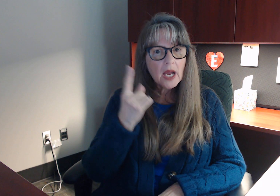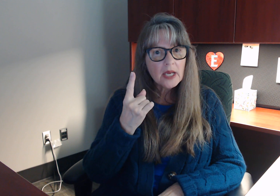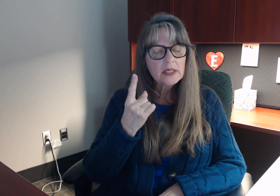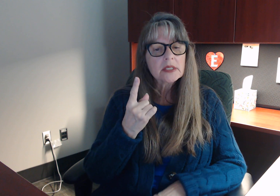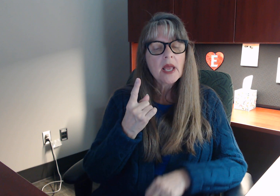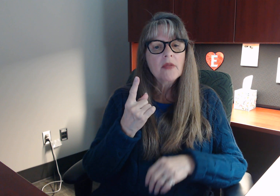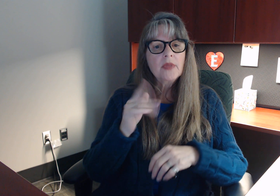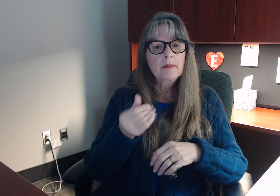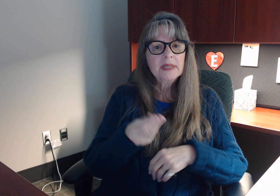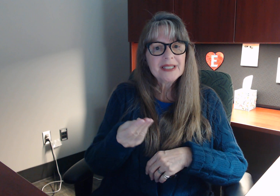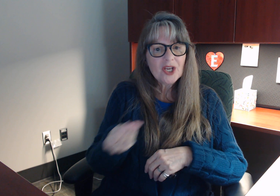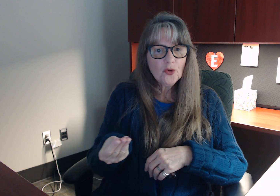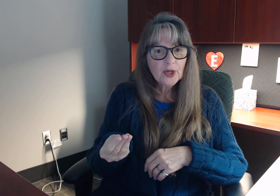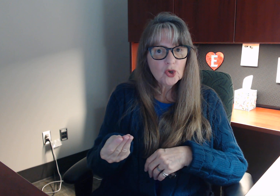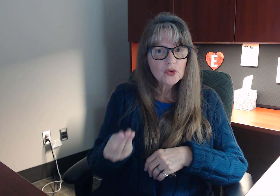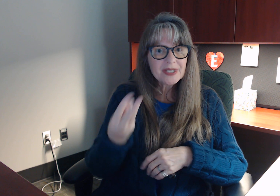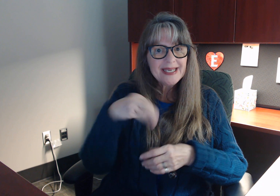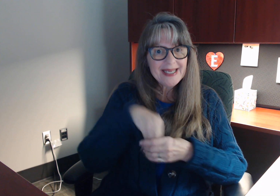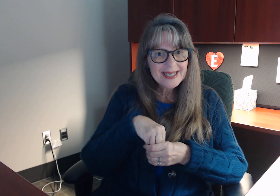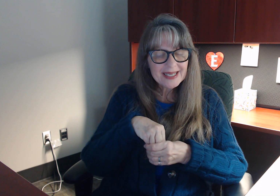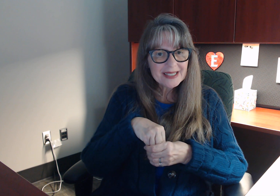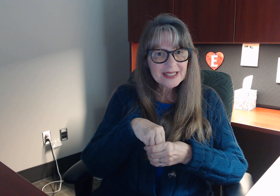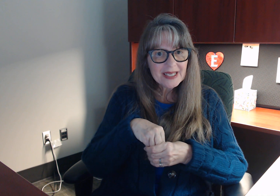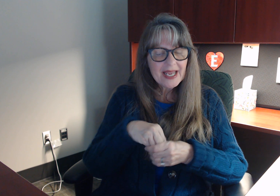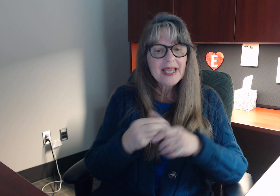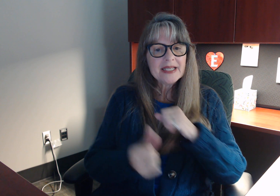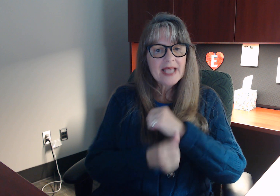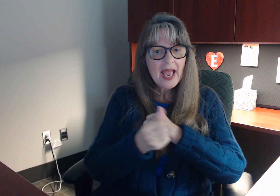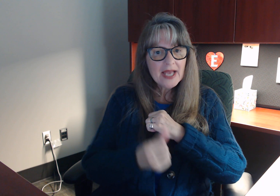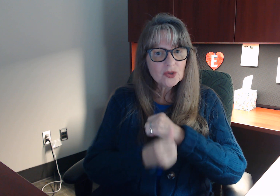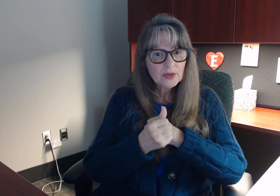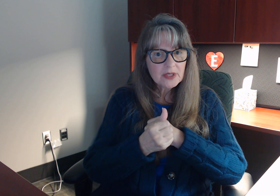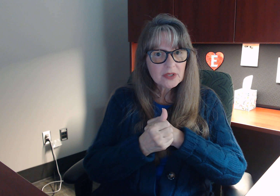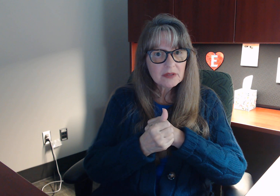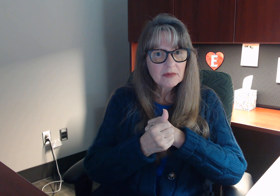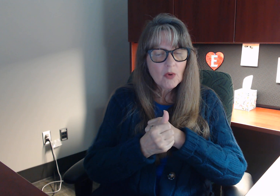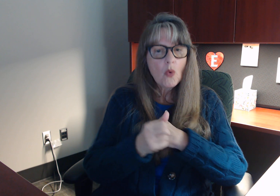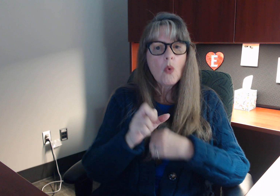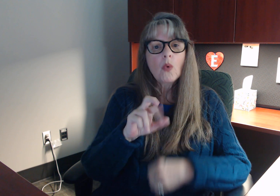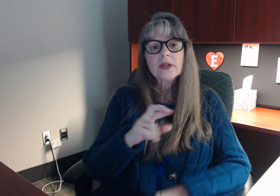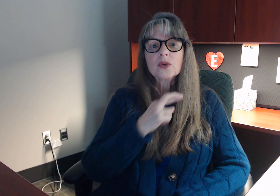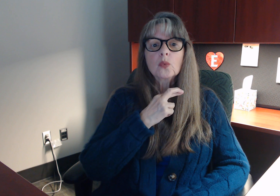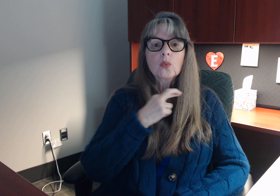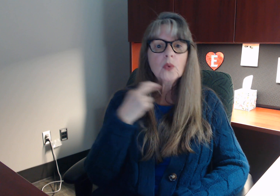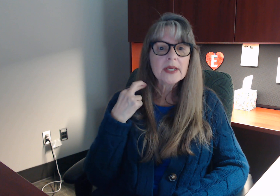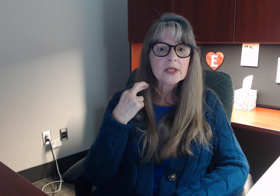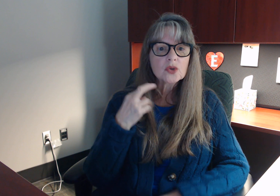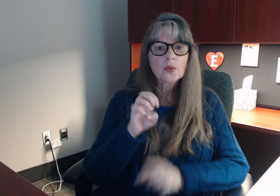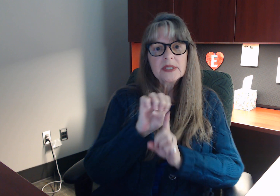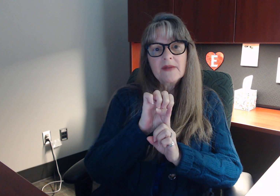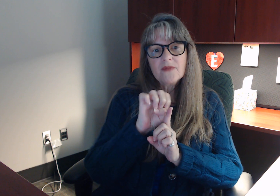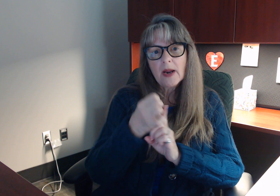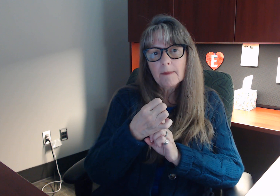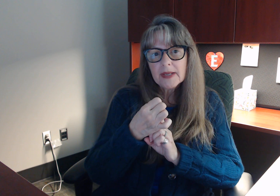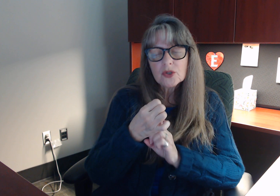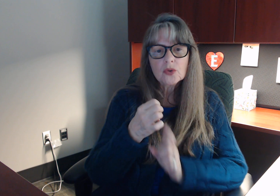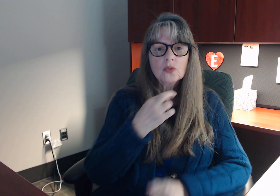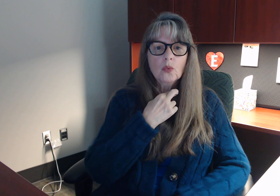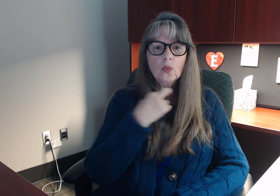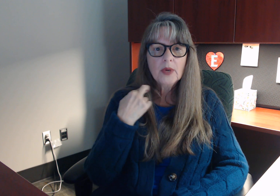Because the materials in it is hazardous, or it's a risk, or it's an environmental